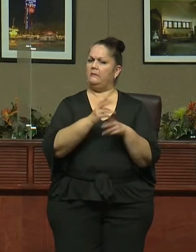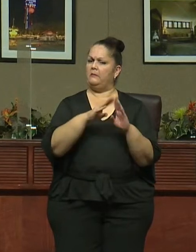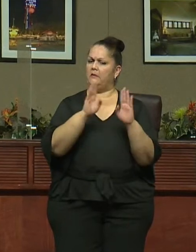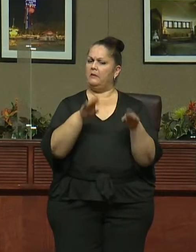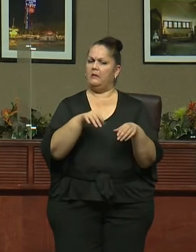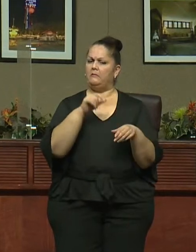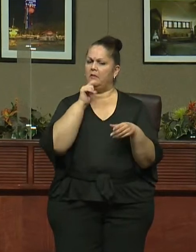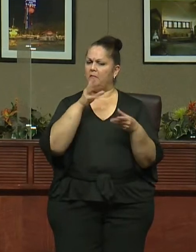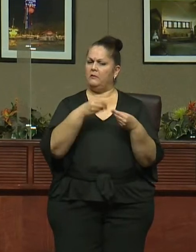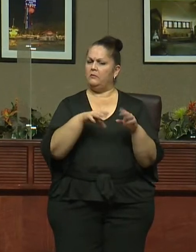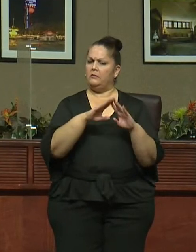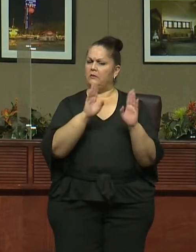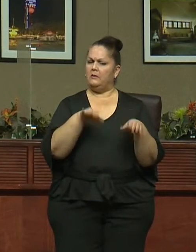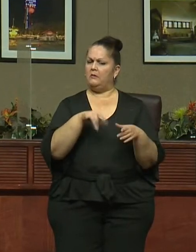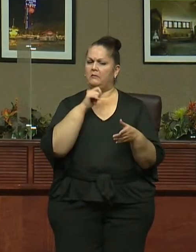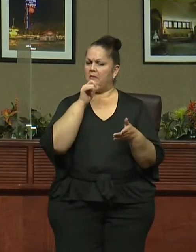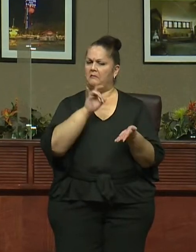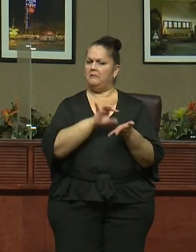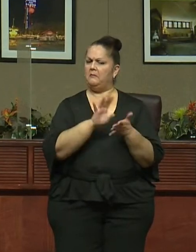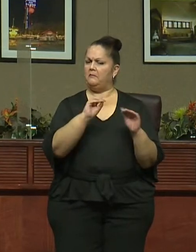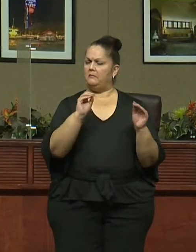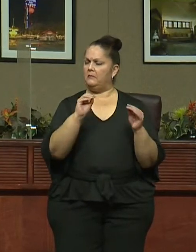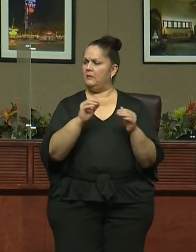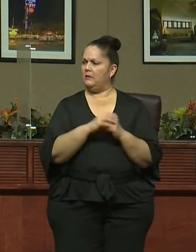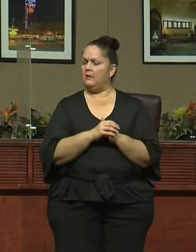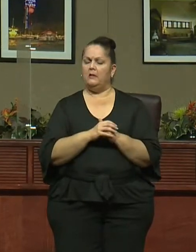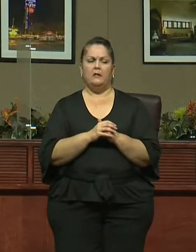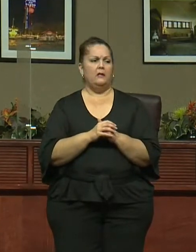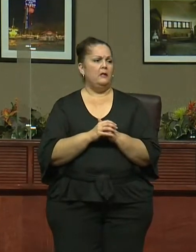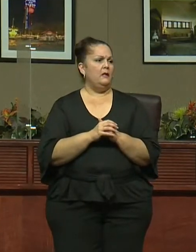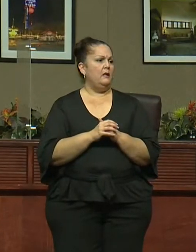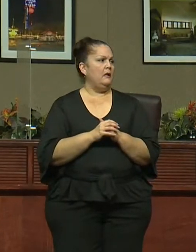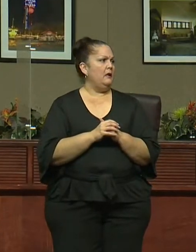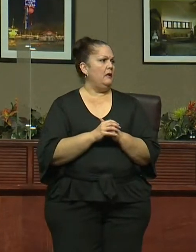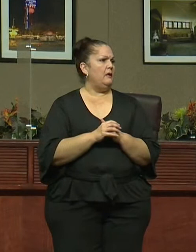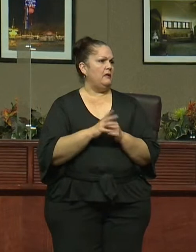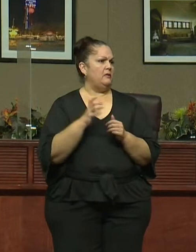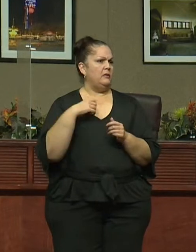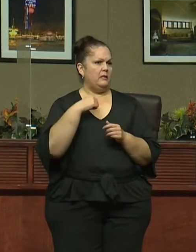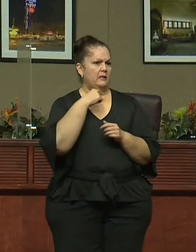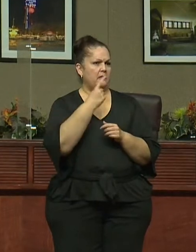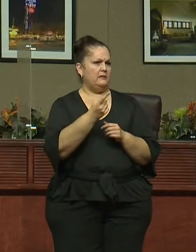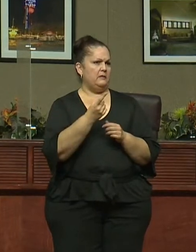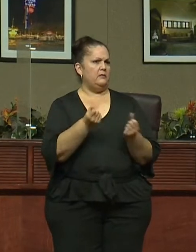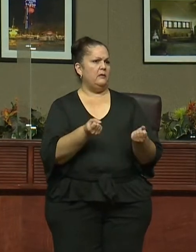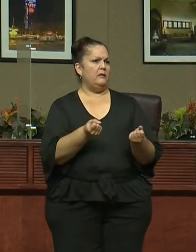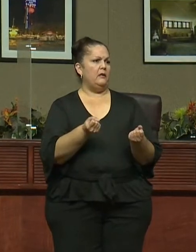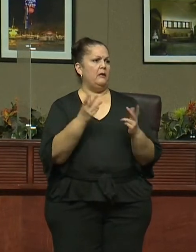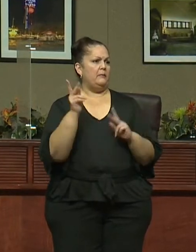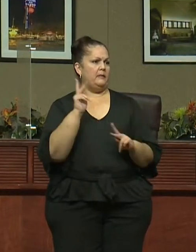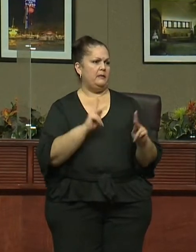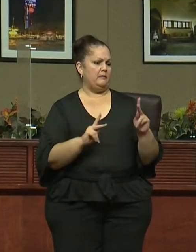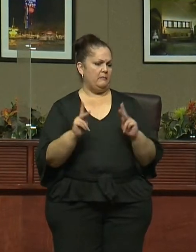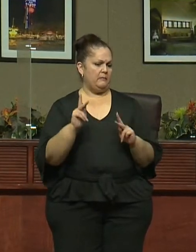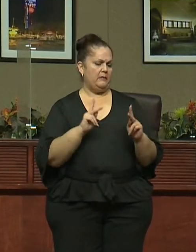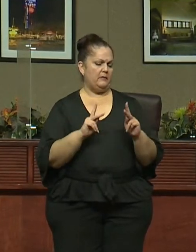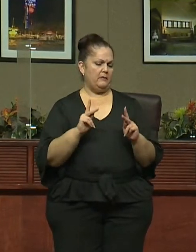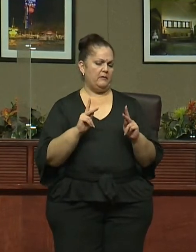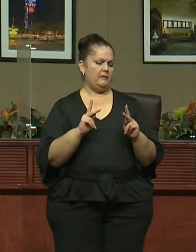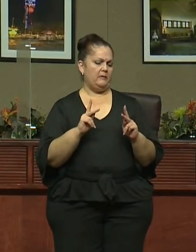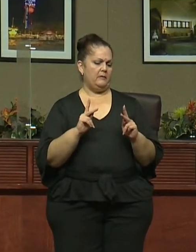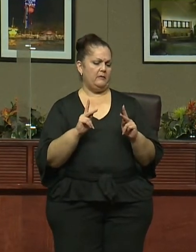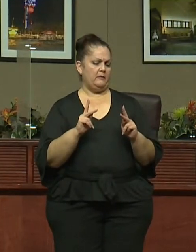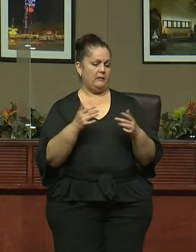where we have averted evictions, and it'll give you an indication of just how many people